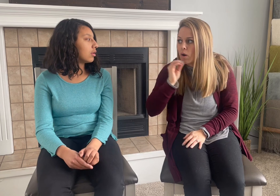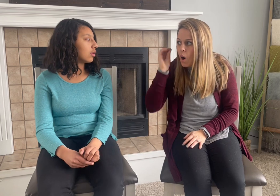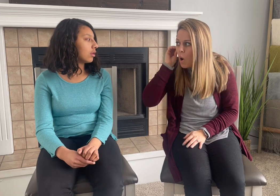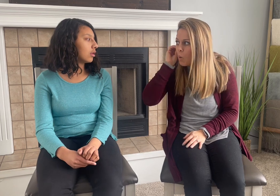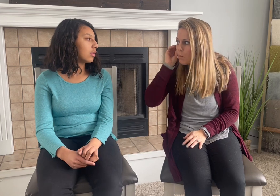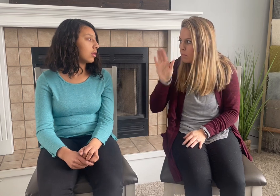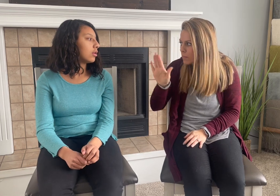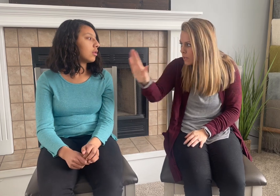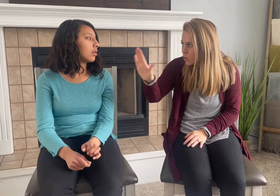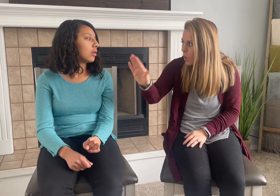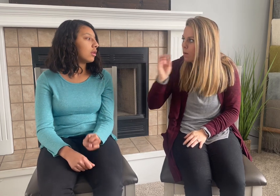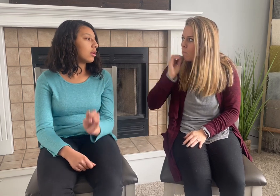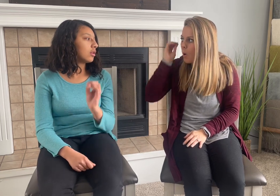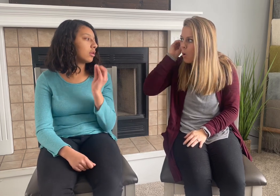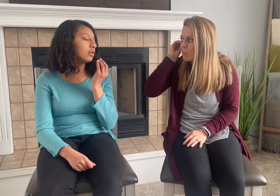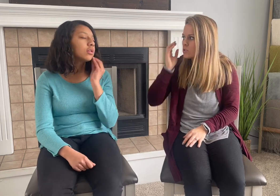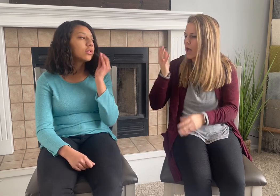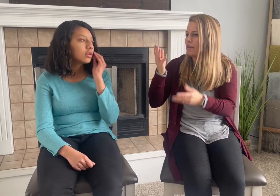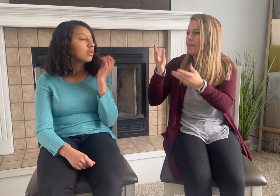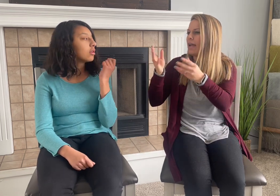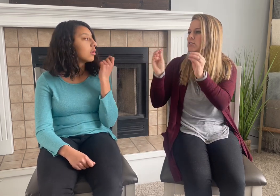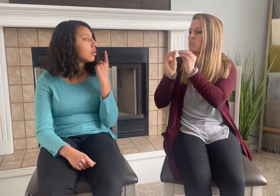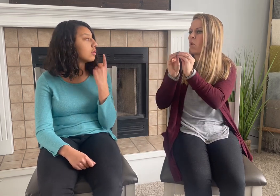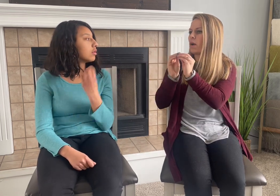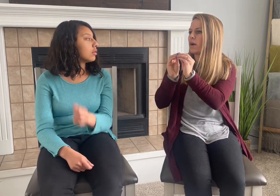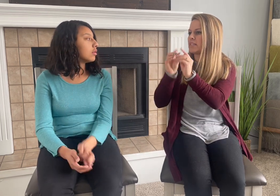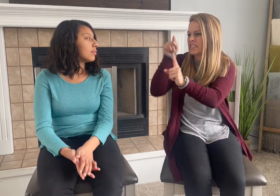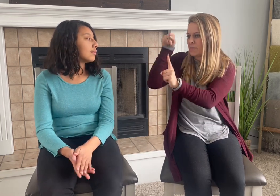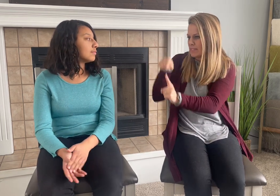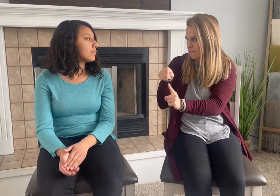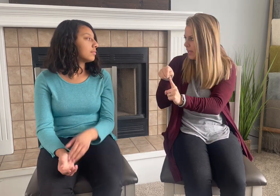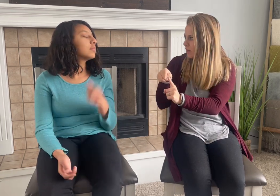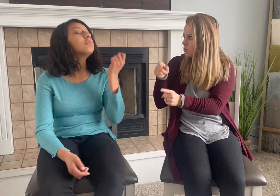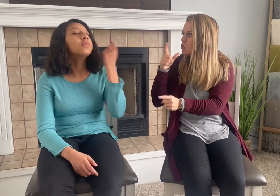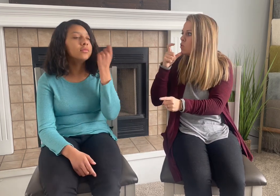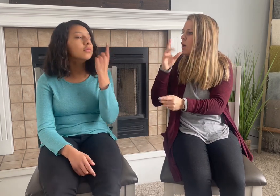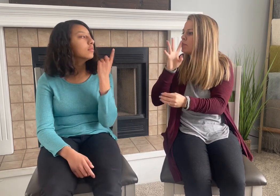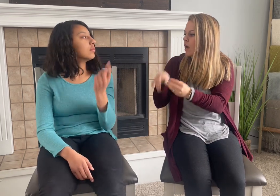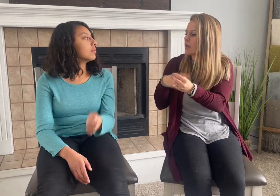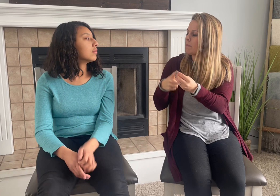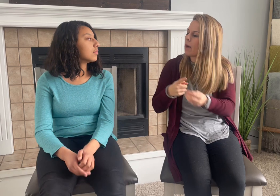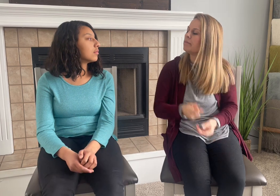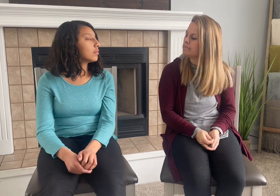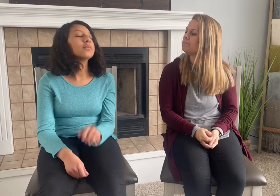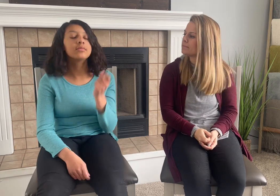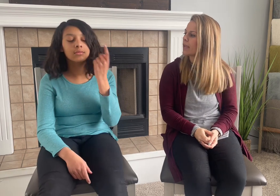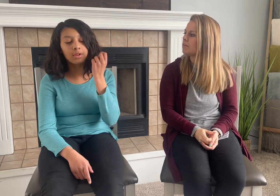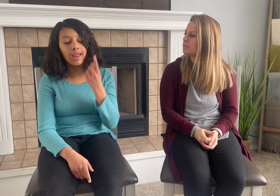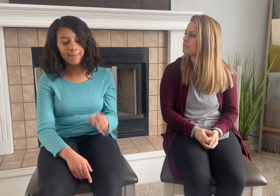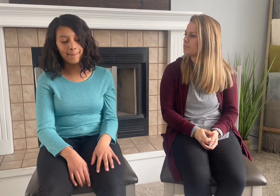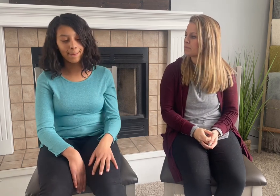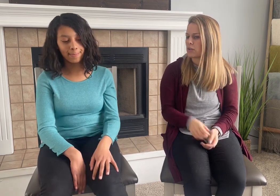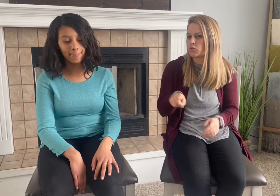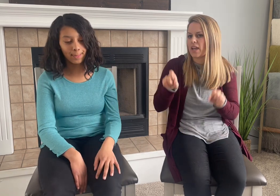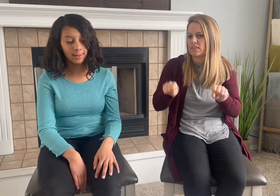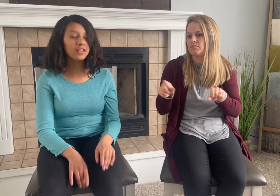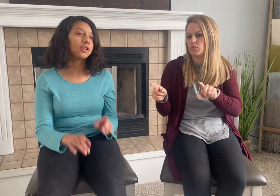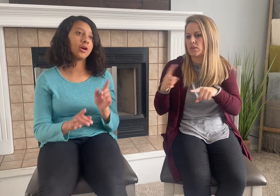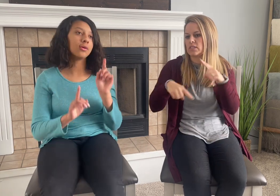home, your home. So I, it's more specific to who I'm talking about. Yeah. But you can, you can